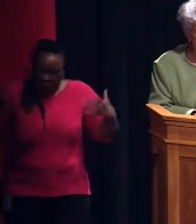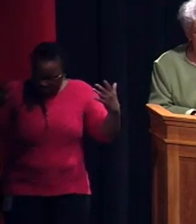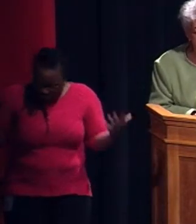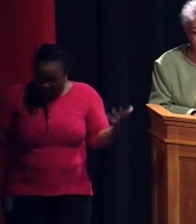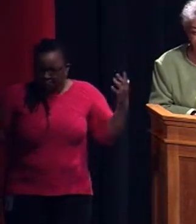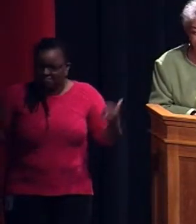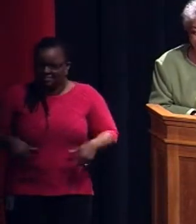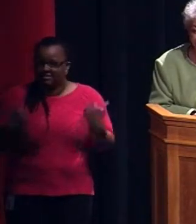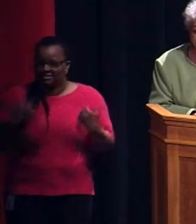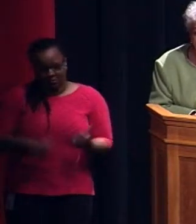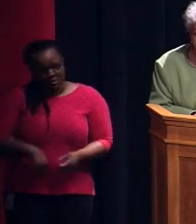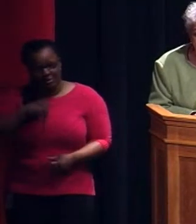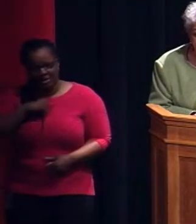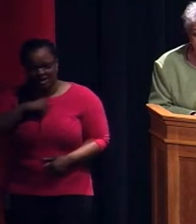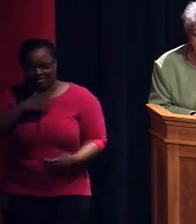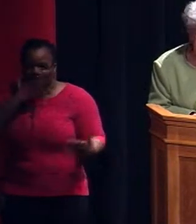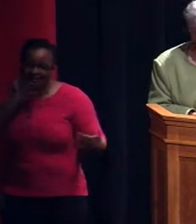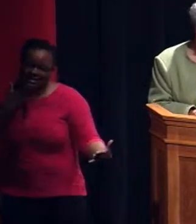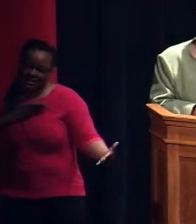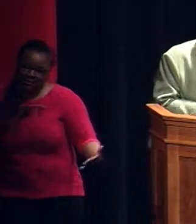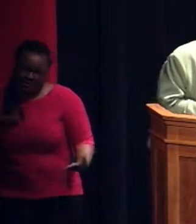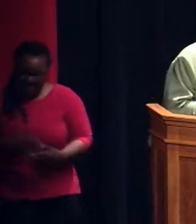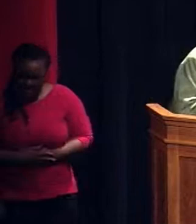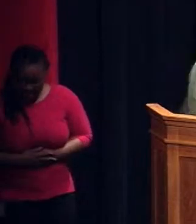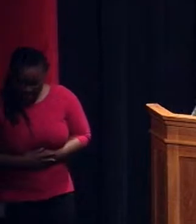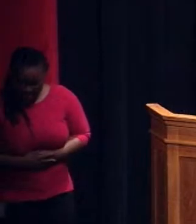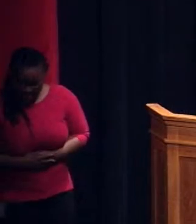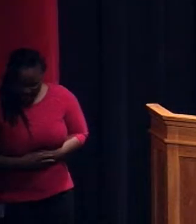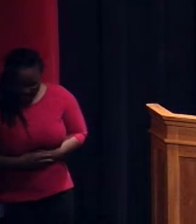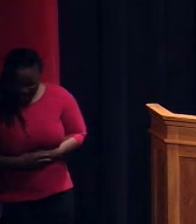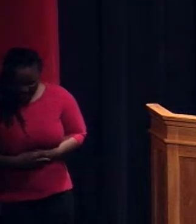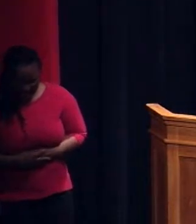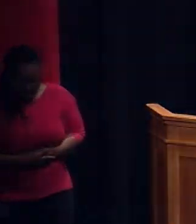what it is, and I'm proud. Thank you for having me.